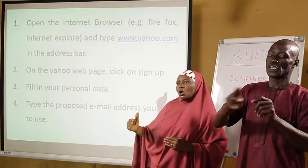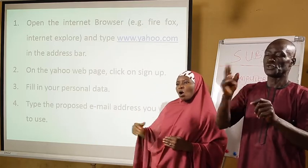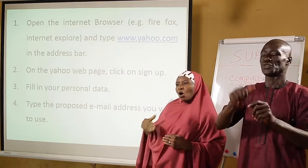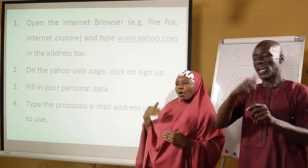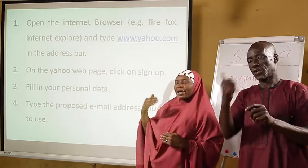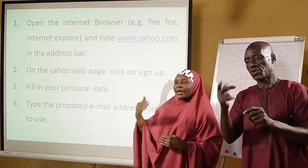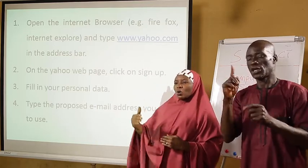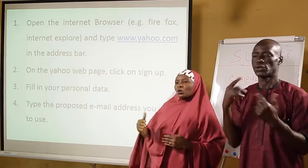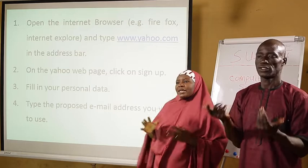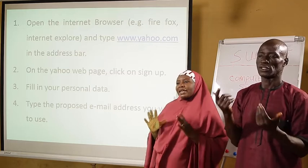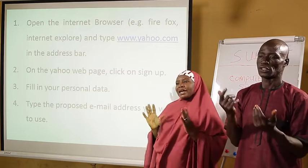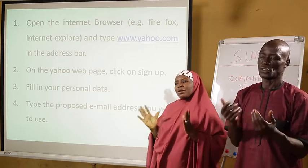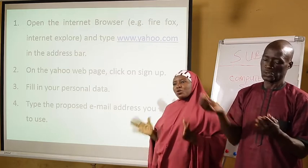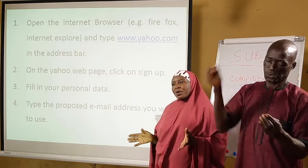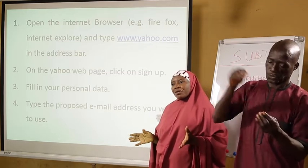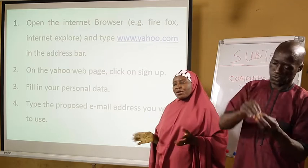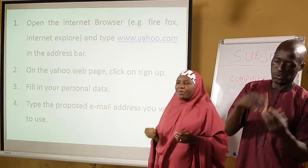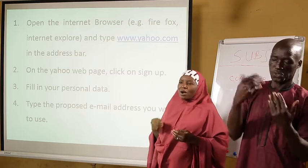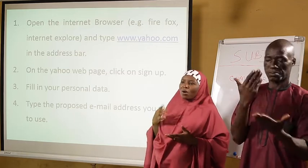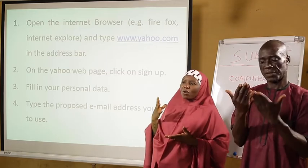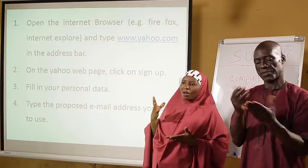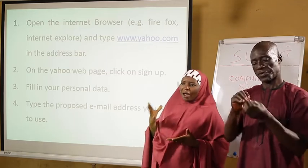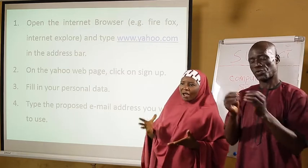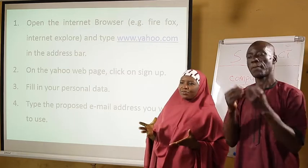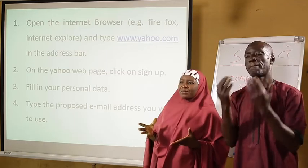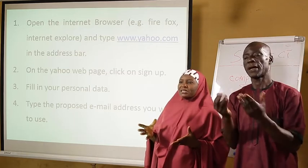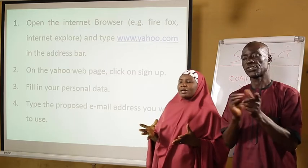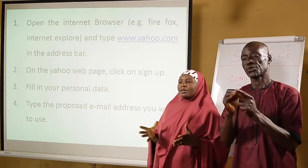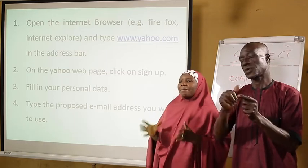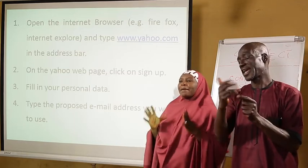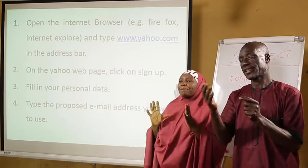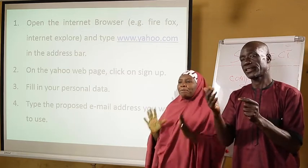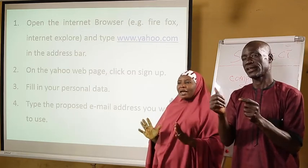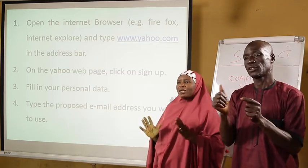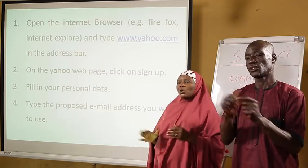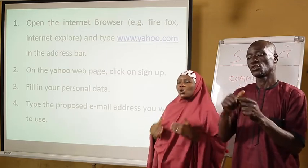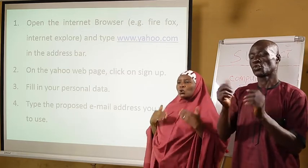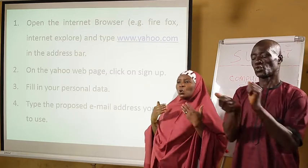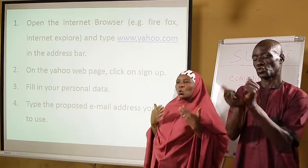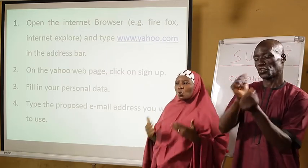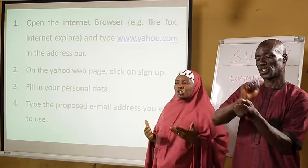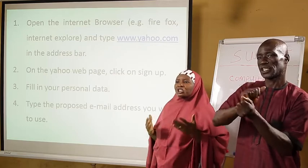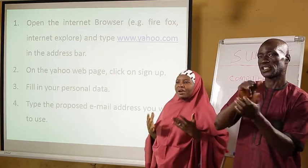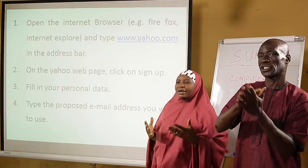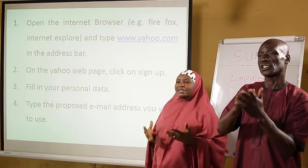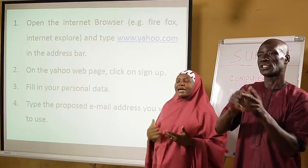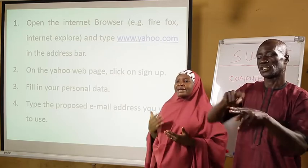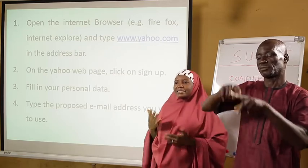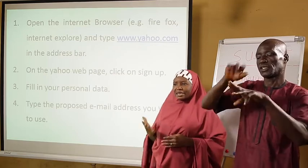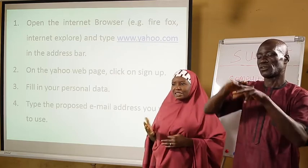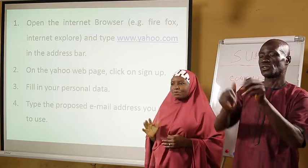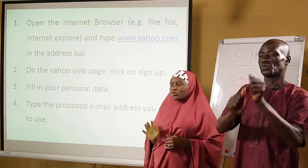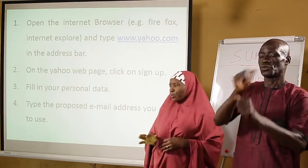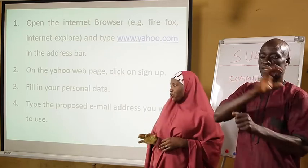use or include either numeric number or alphabetical number, depending on which character